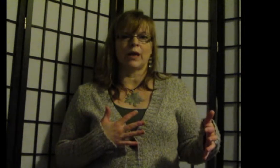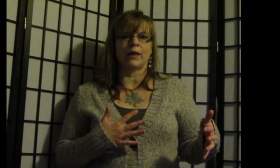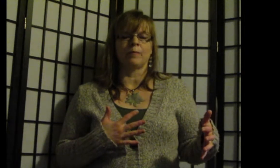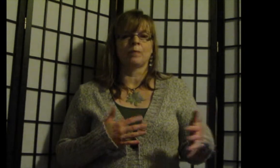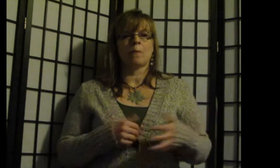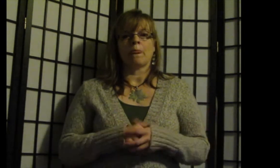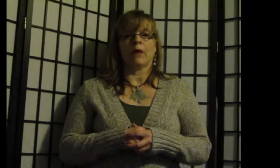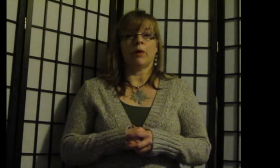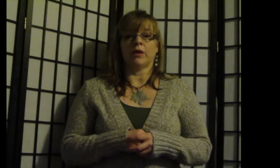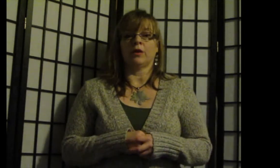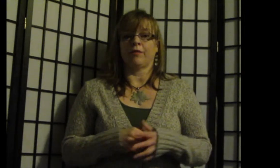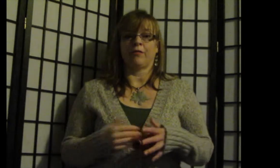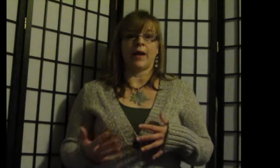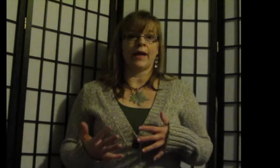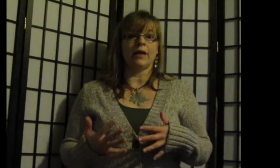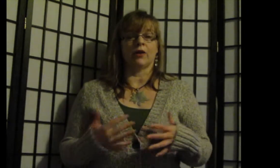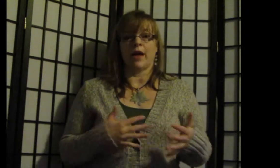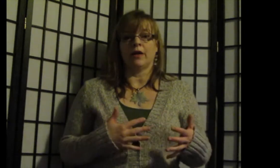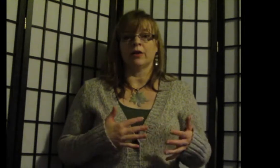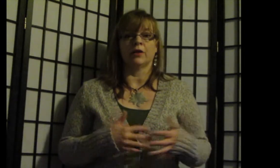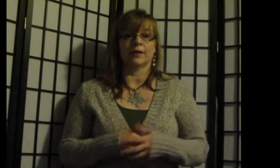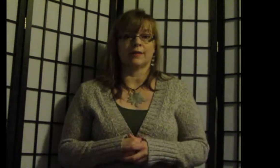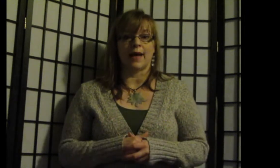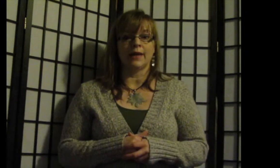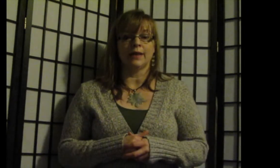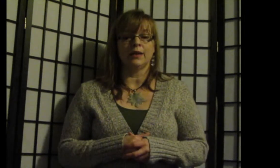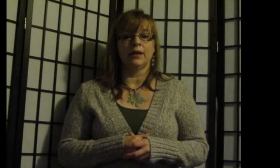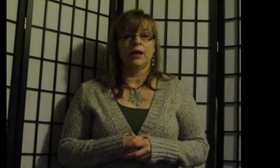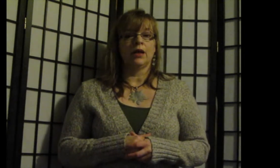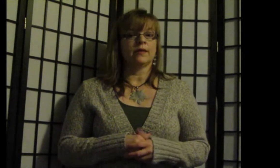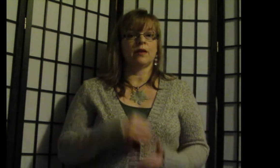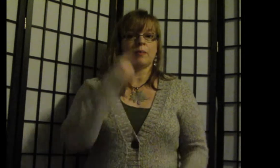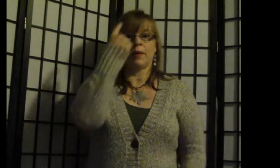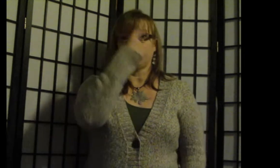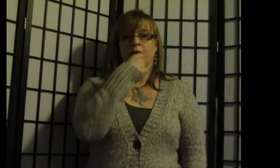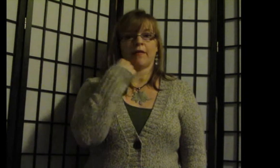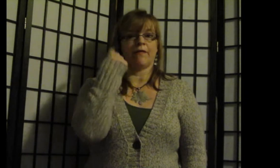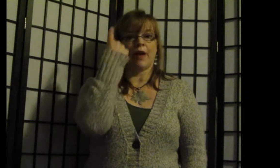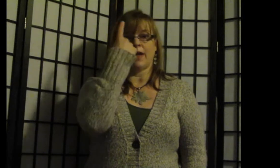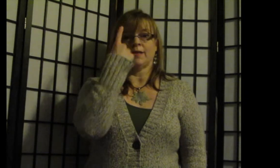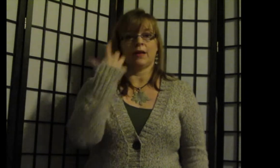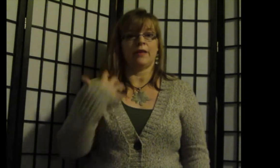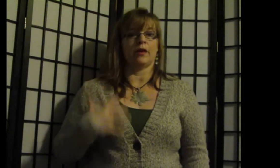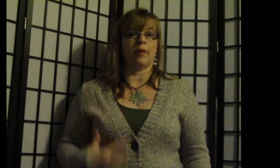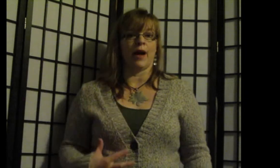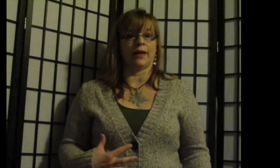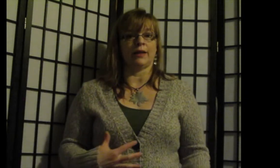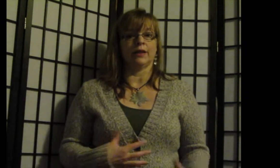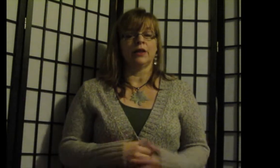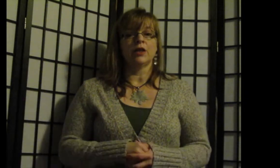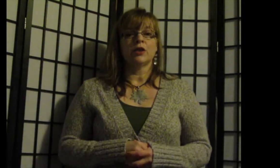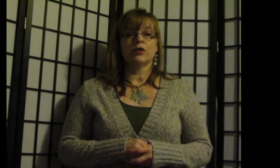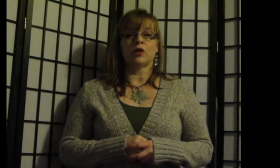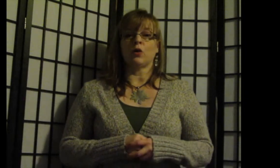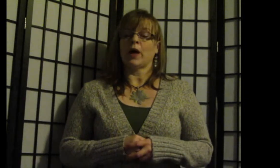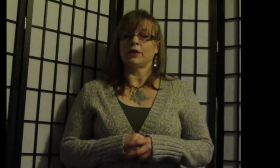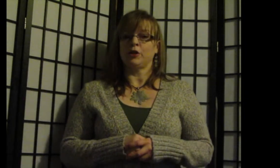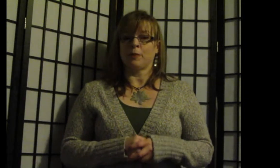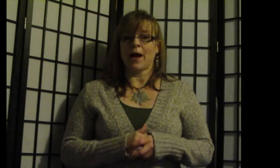someone, whether they're afraid or angry or excited, simply with their face and their body. So as you